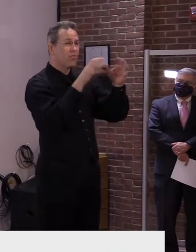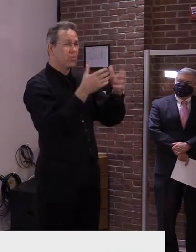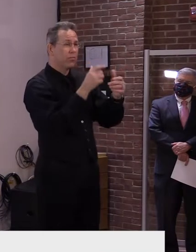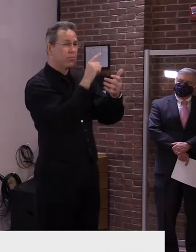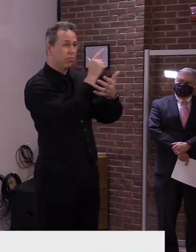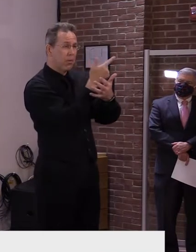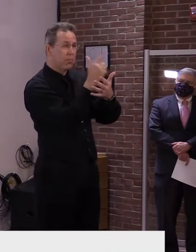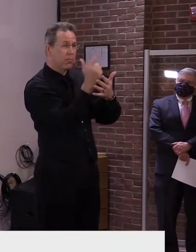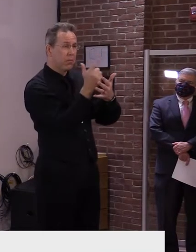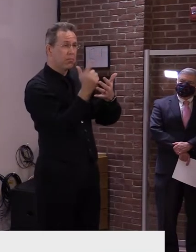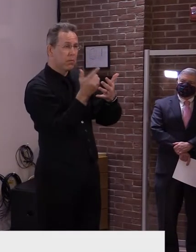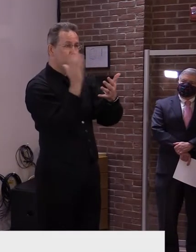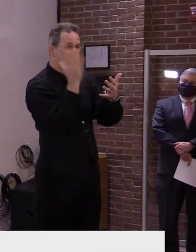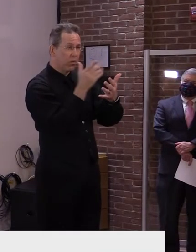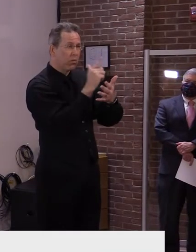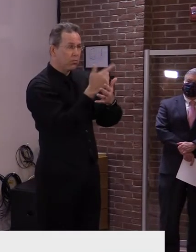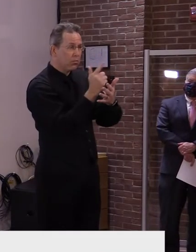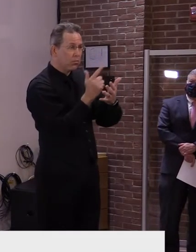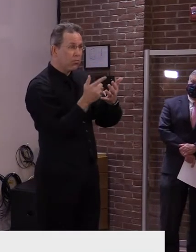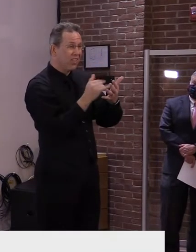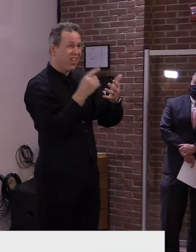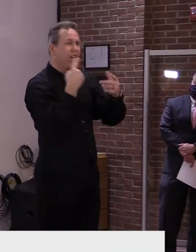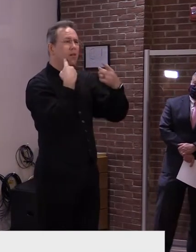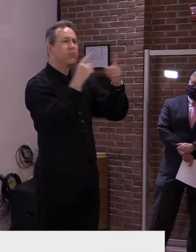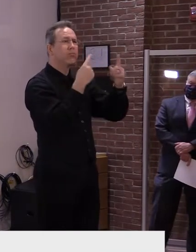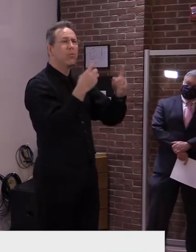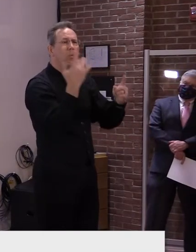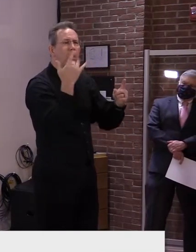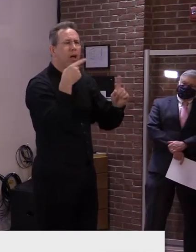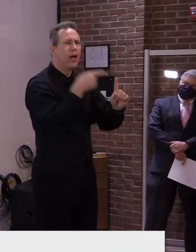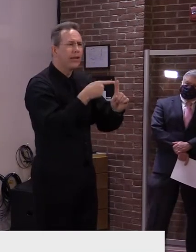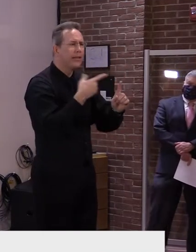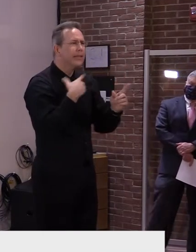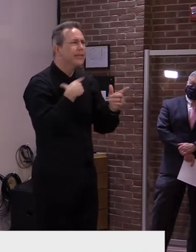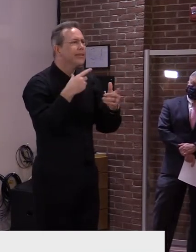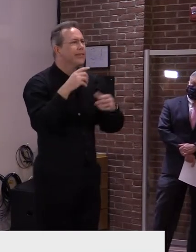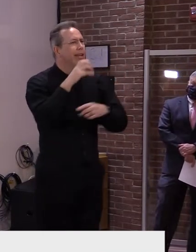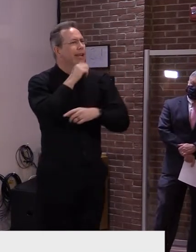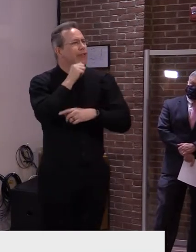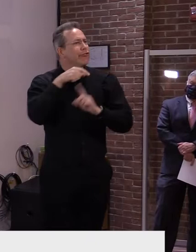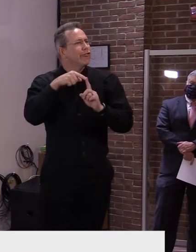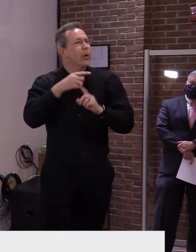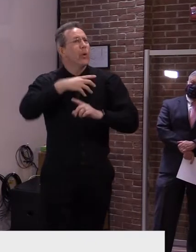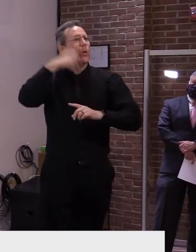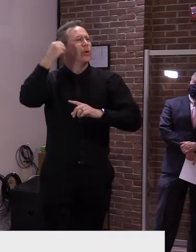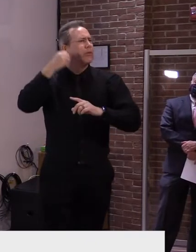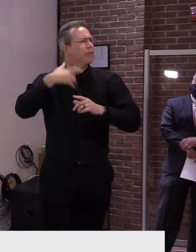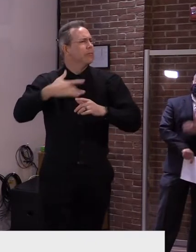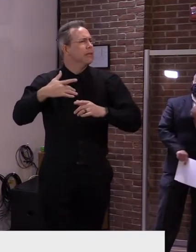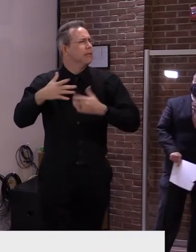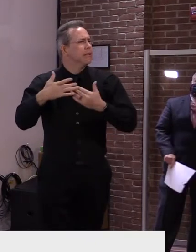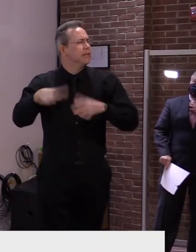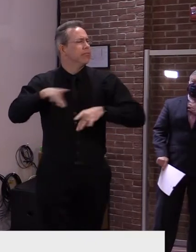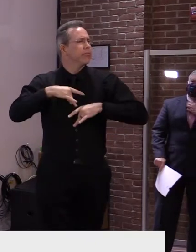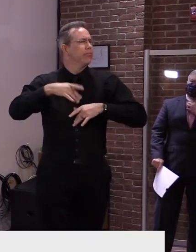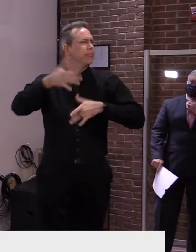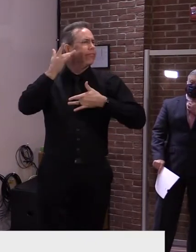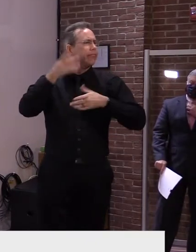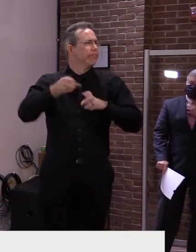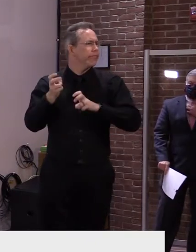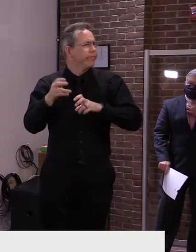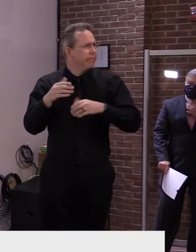successful because we know age is the top risk factor and because it's the most efficient and fastest way for us to get shots in